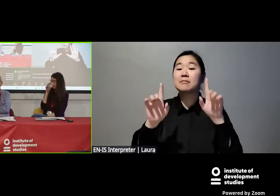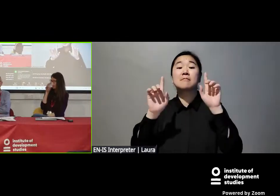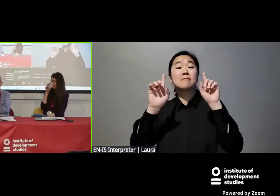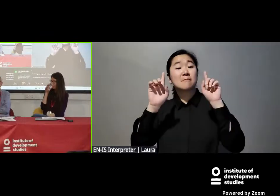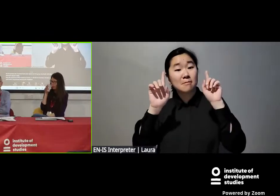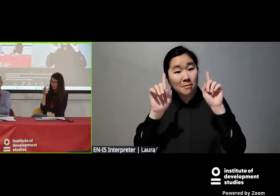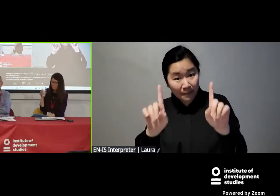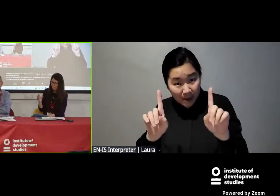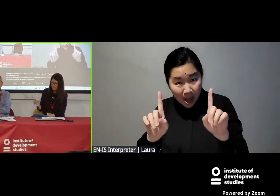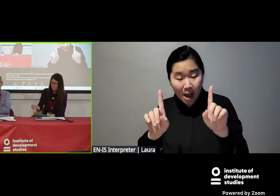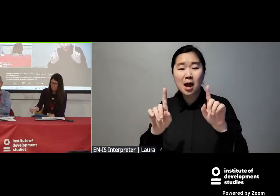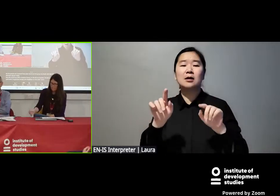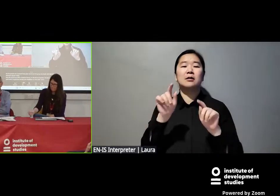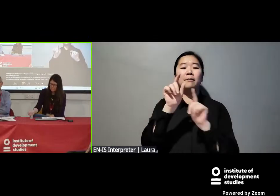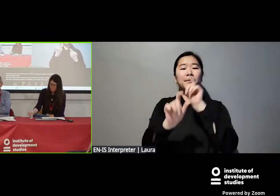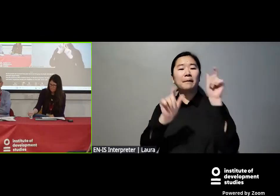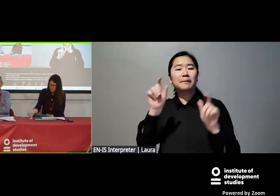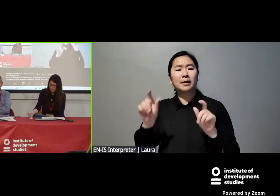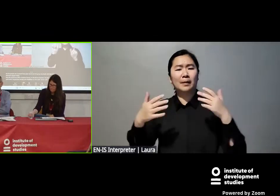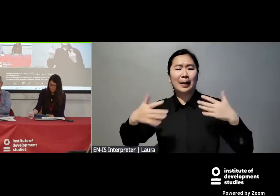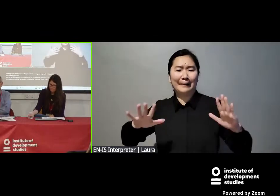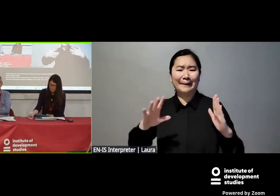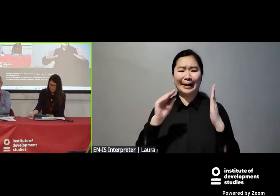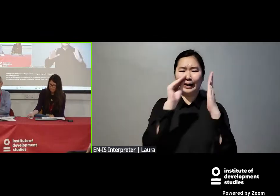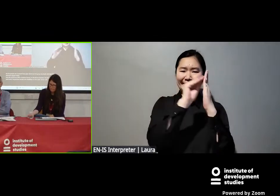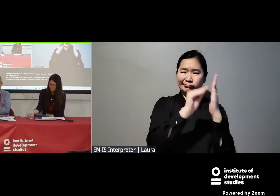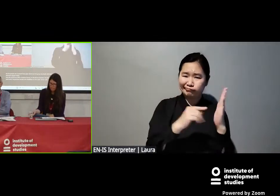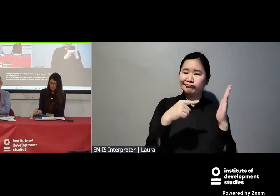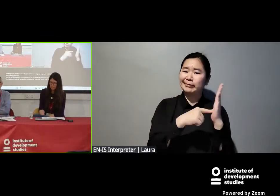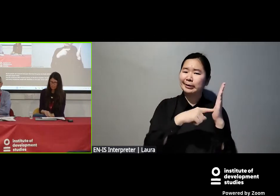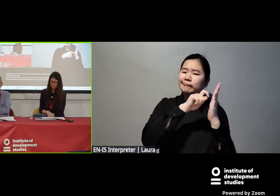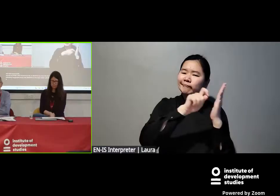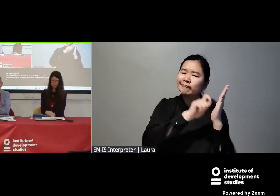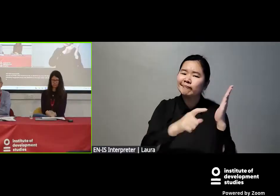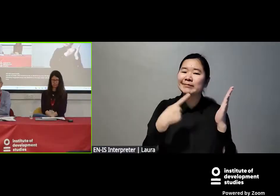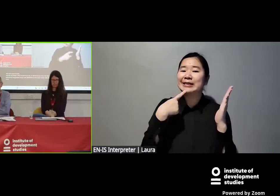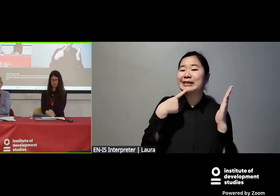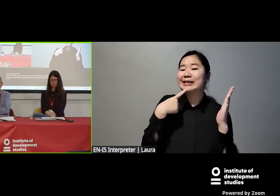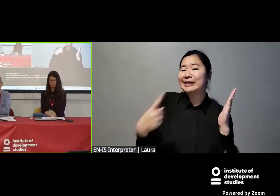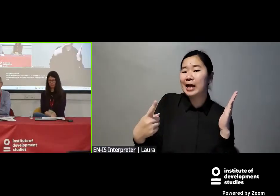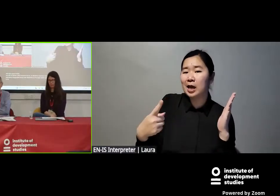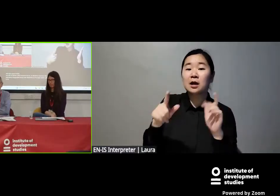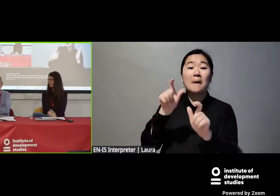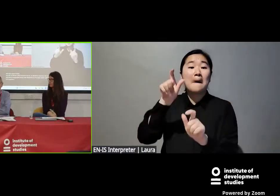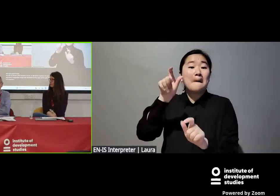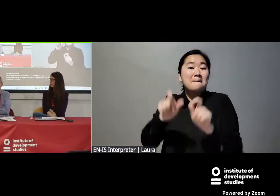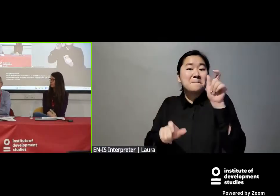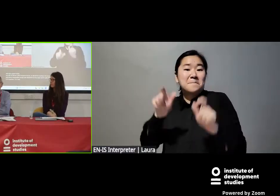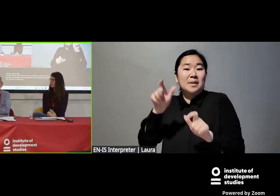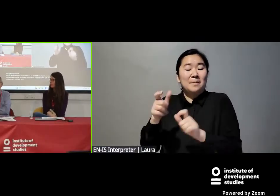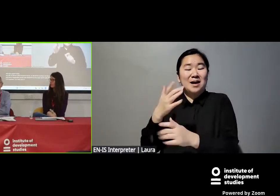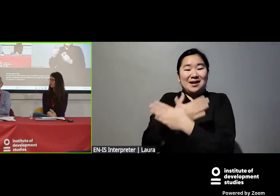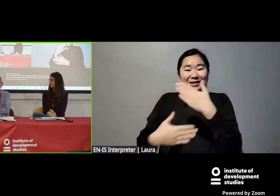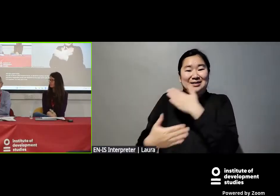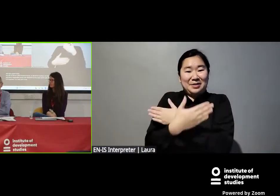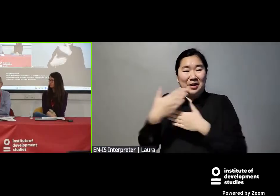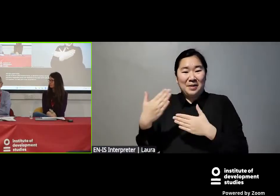see it recognised that it's not just a case of everyone with disabilities having the same experience, and there is